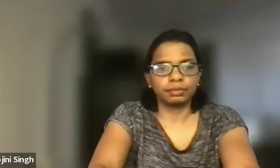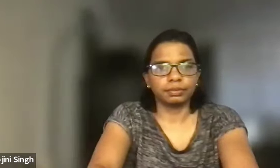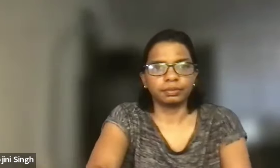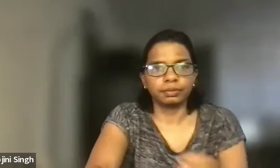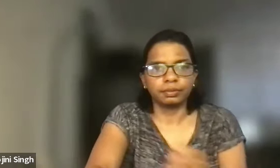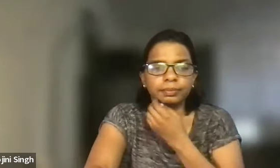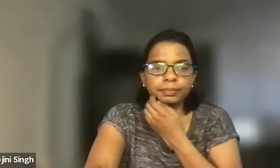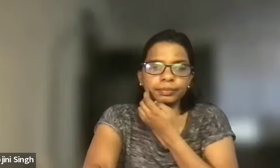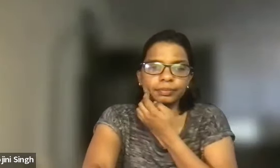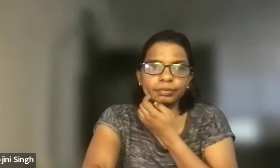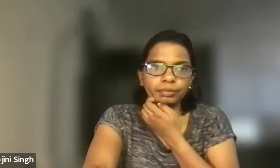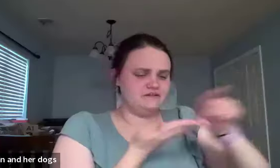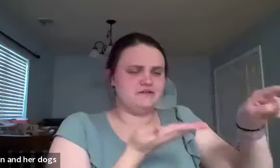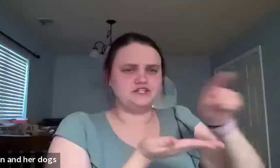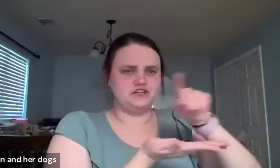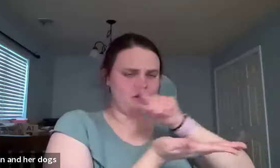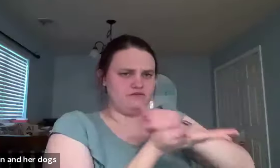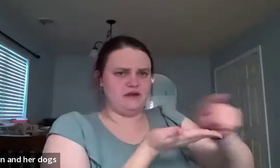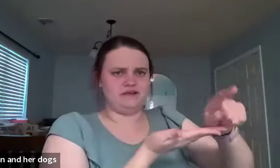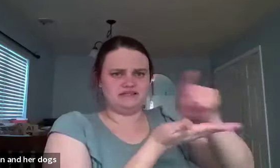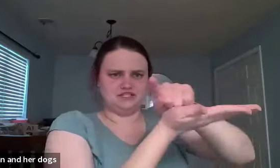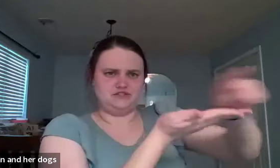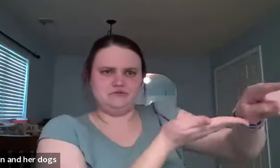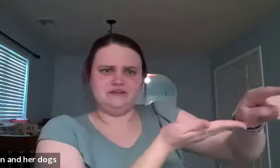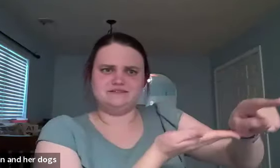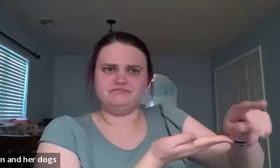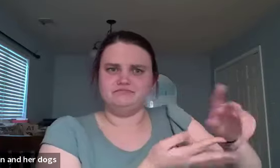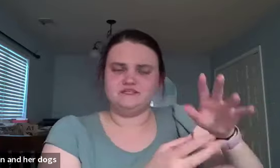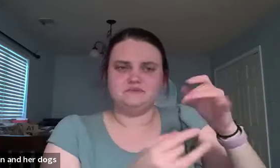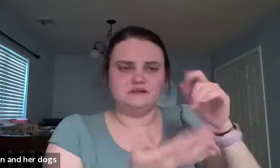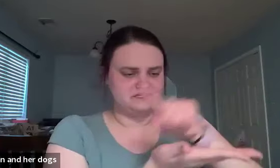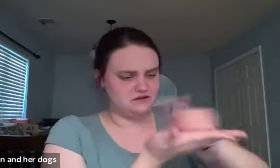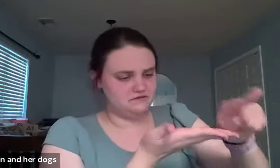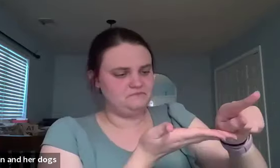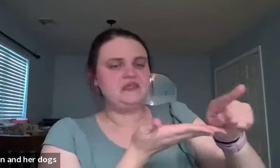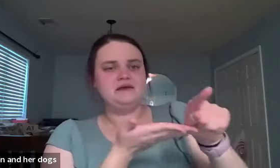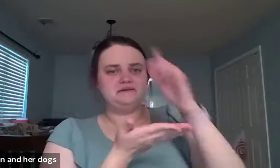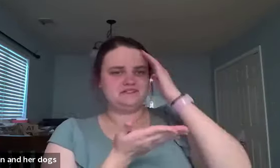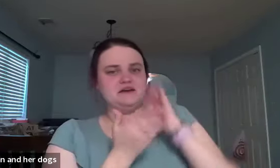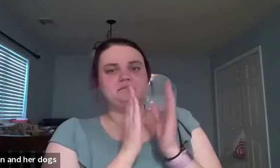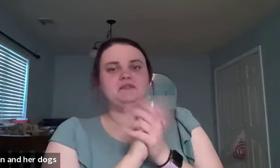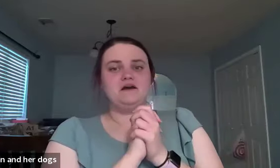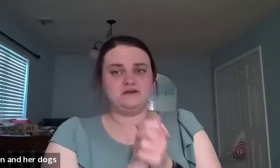Mhm. Good question. I never actually thought of it that way because I just do this typically myself. So,